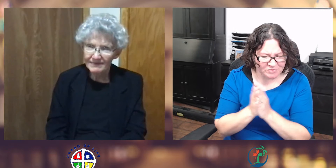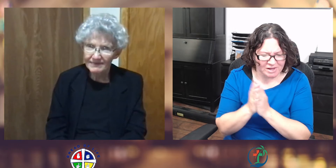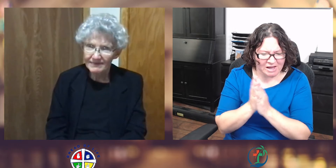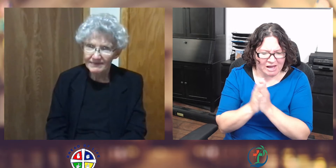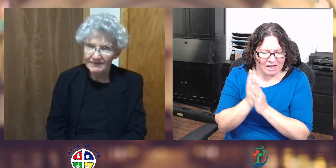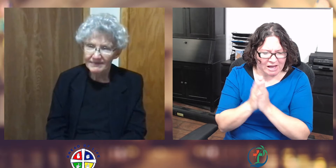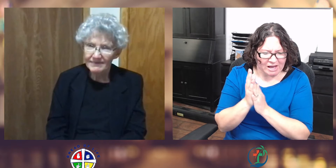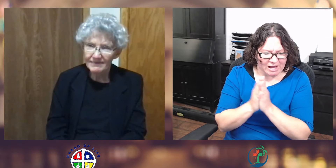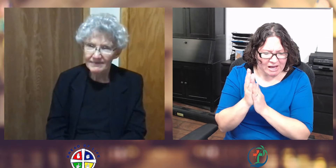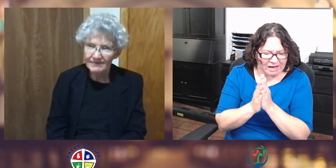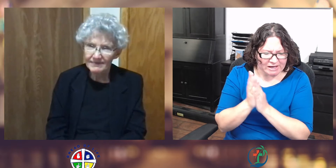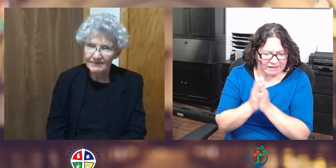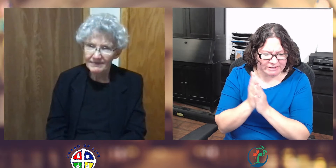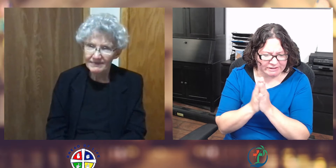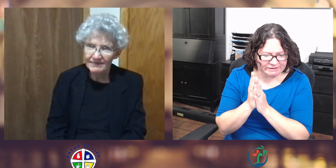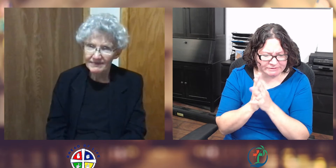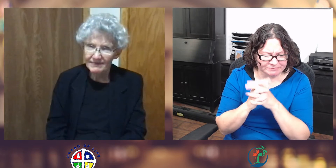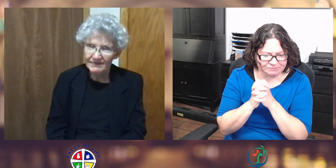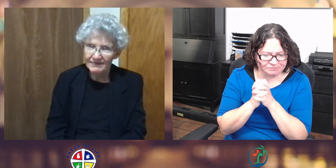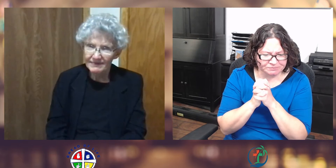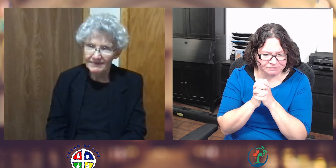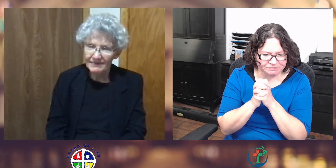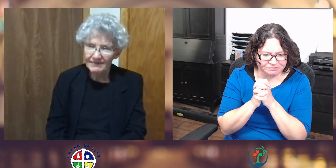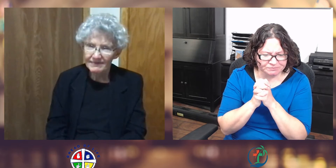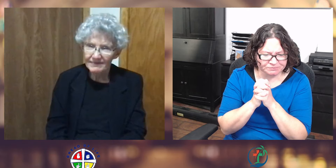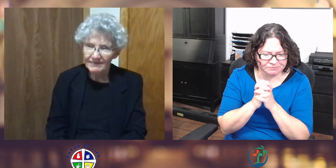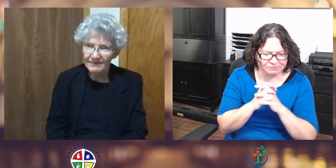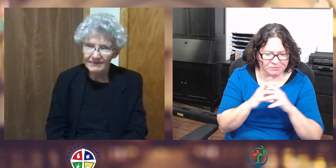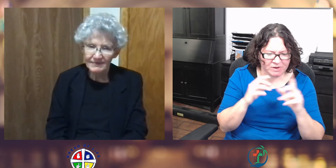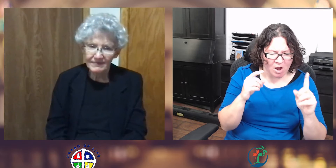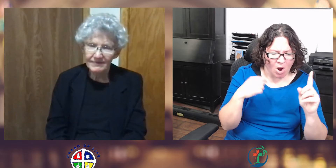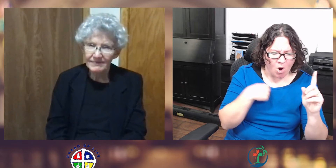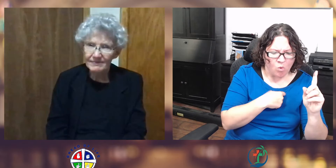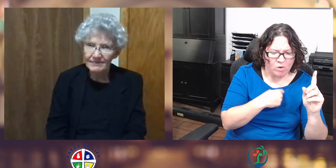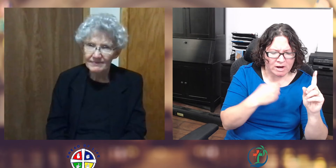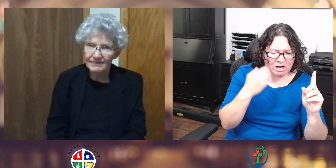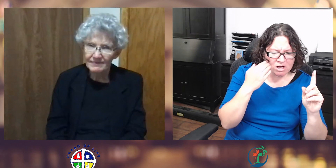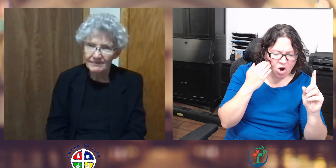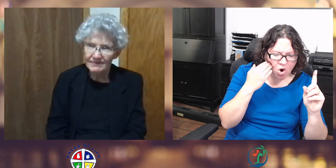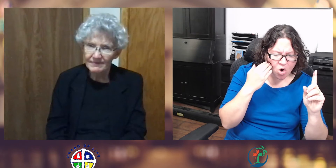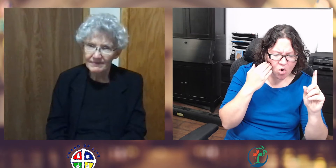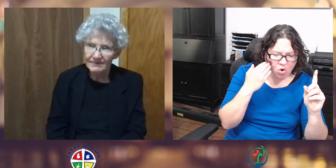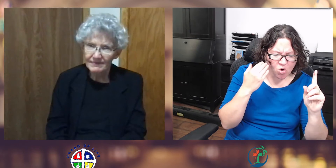A lot on my mind. Yes, I can imagine.